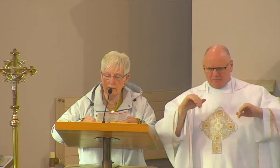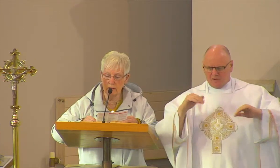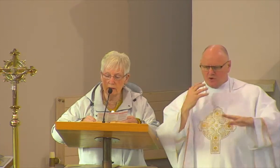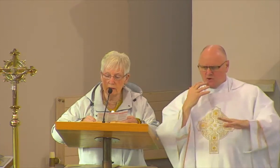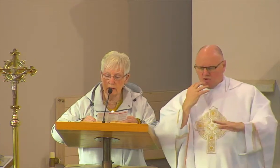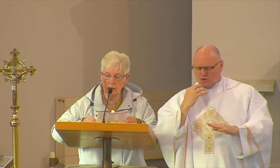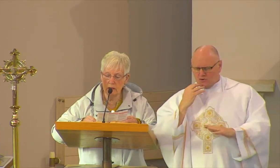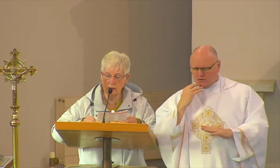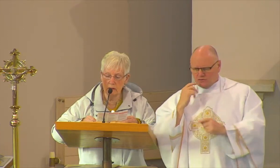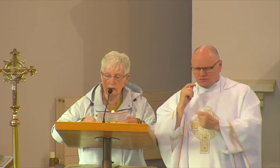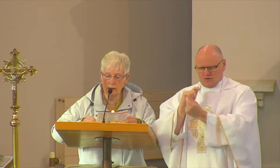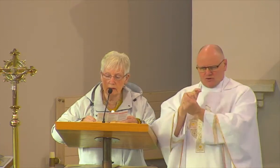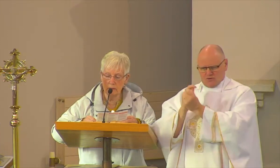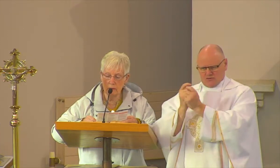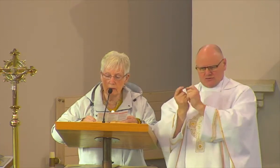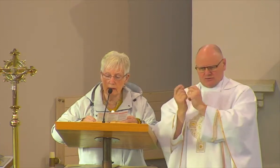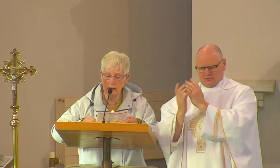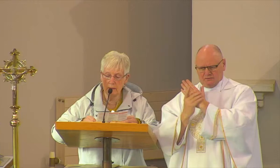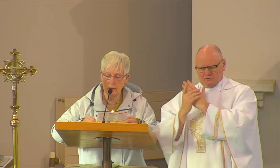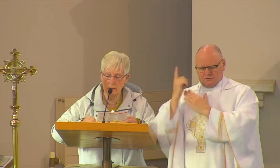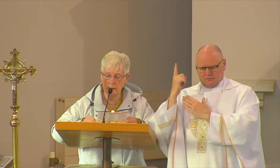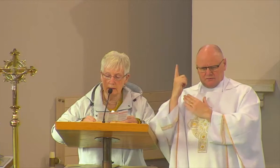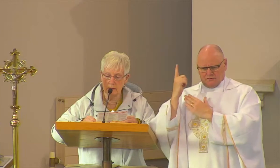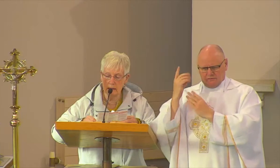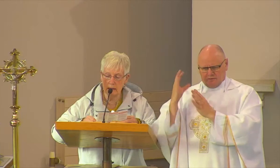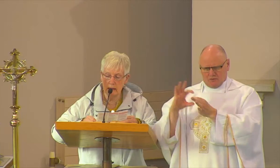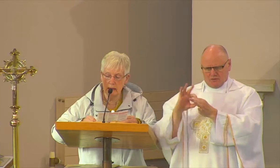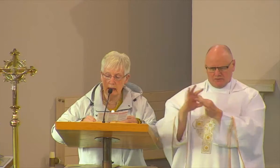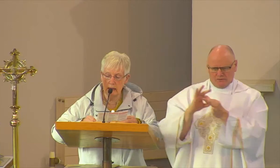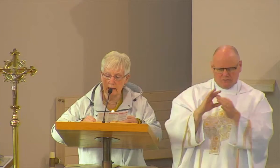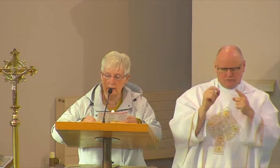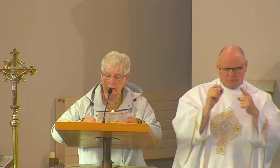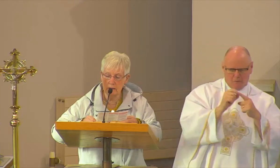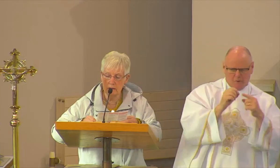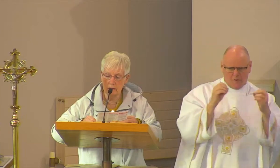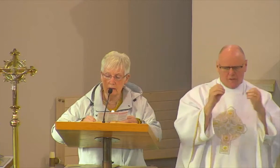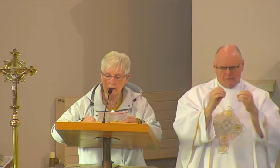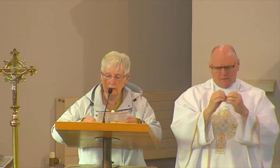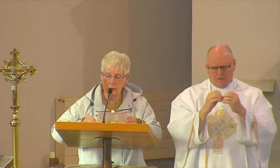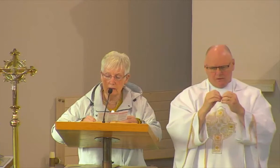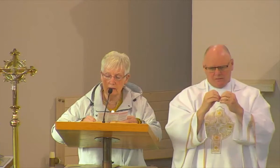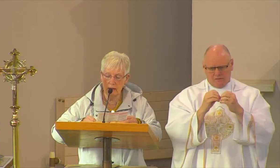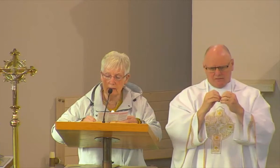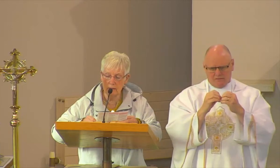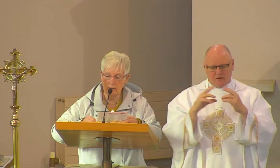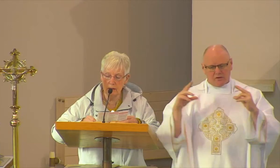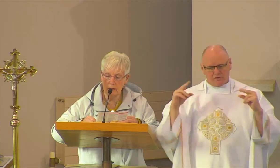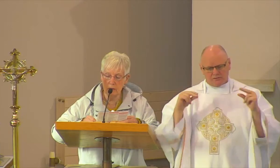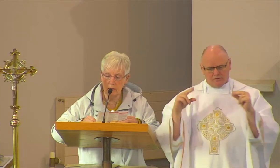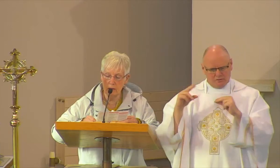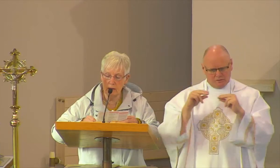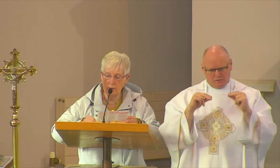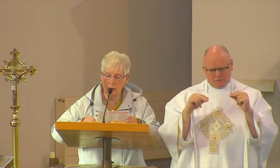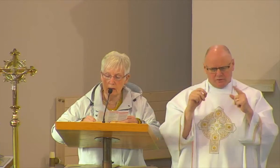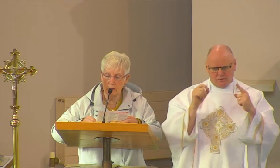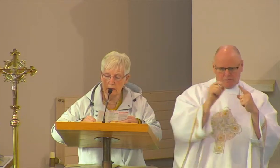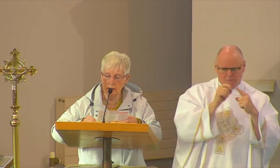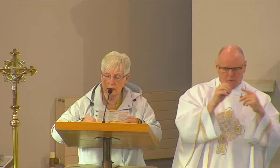converts joined Paul and Barnabas, and in their talks with them, Paul and Barnabas